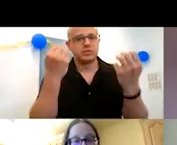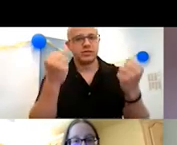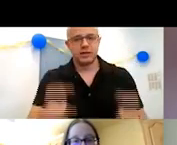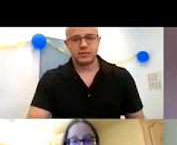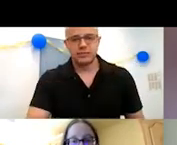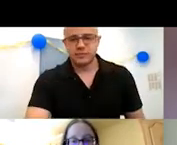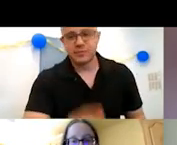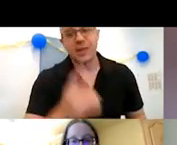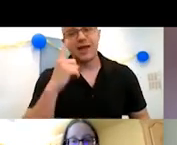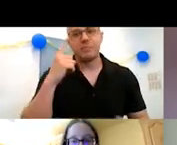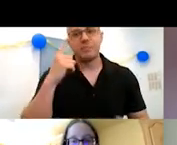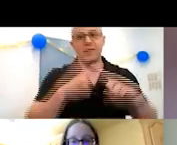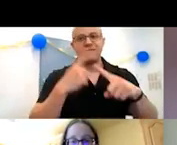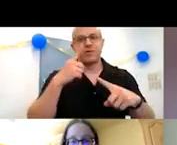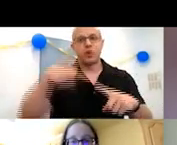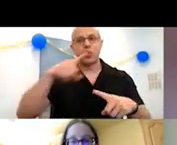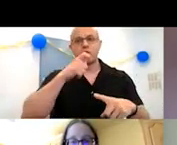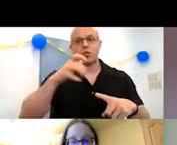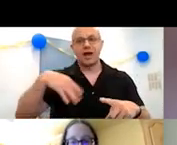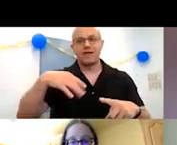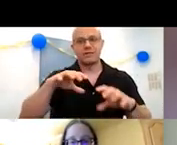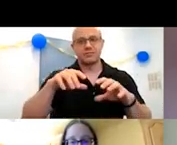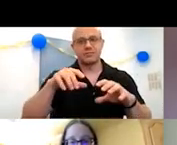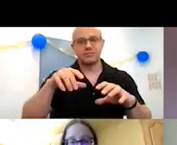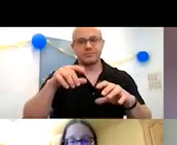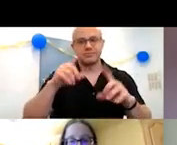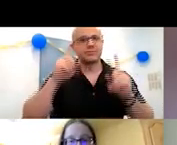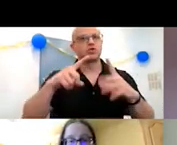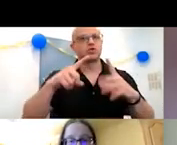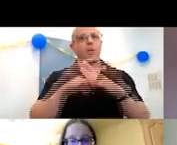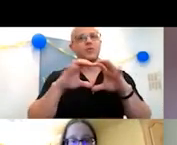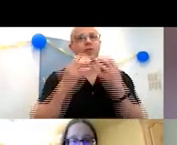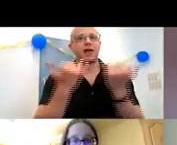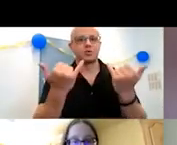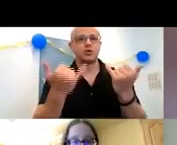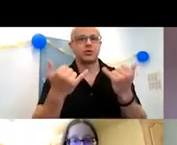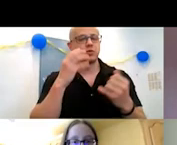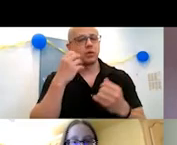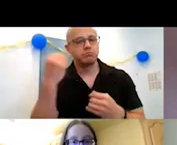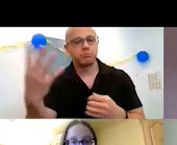you remember what we talked about today and then we'll review next week too, so.